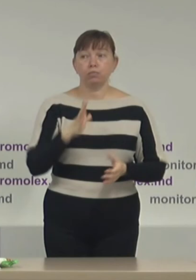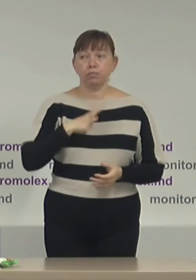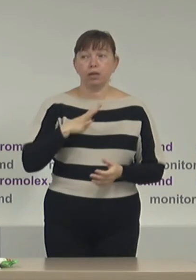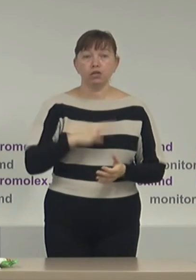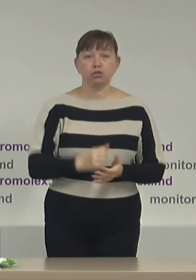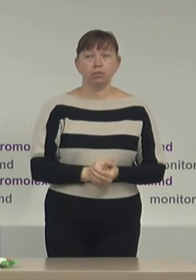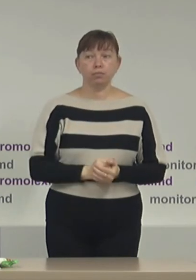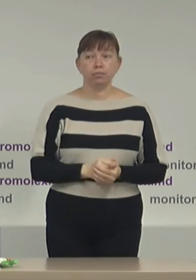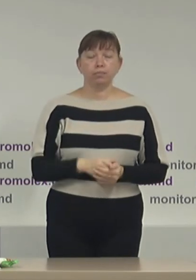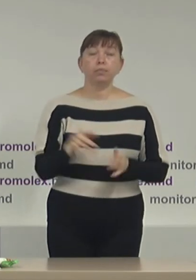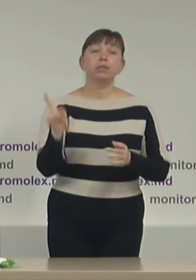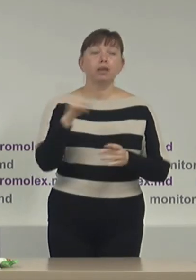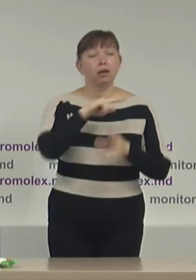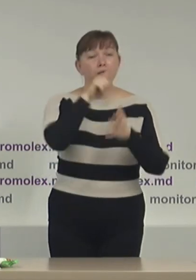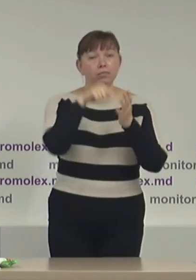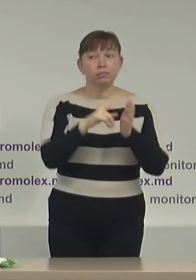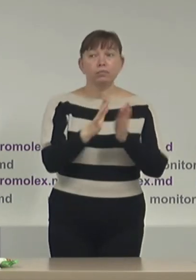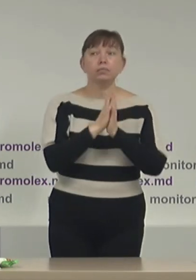to answer them.